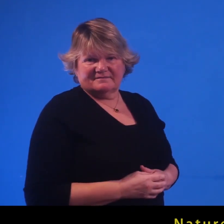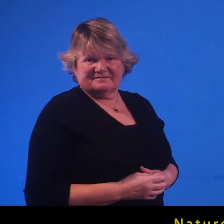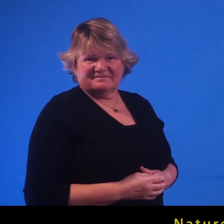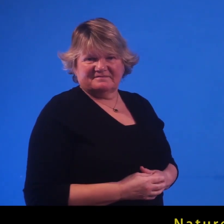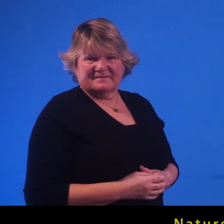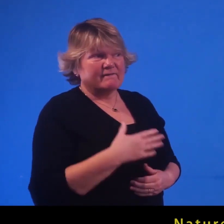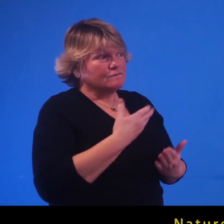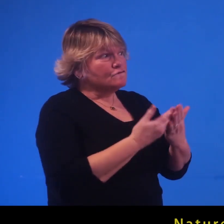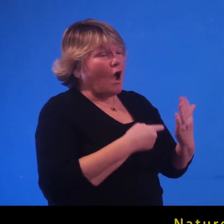cover.